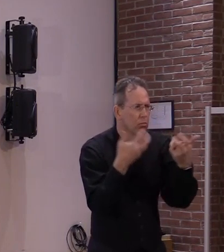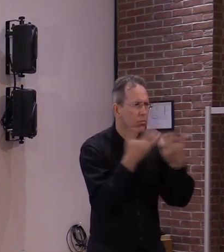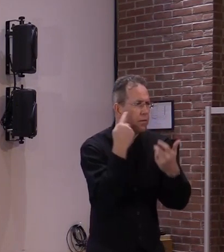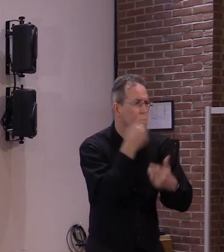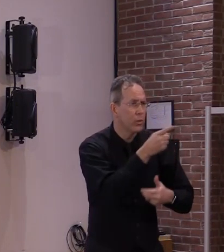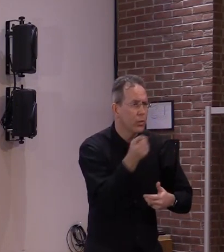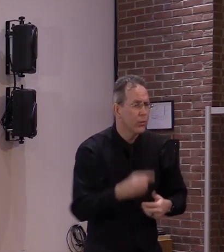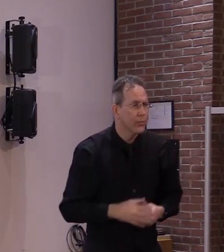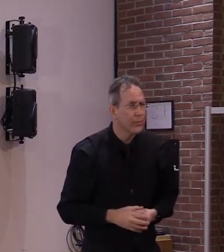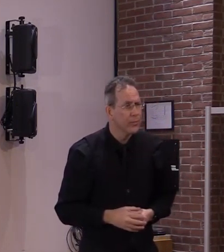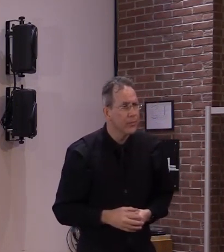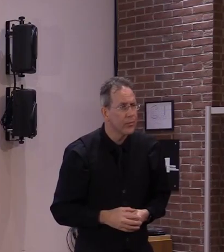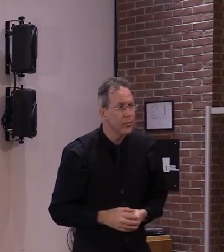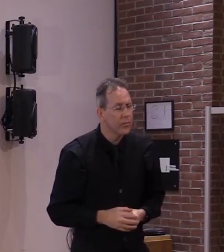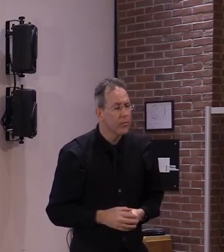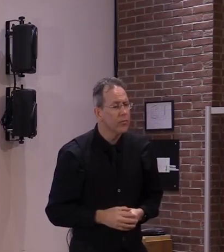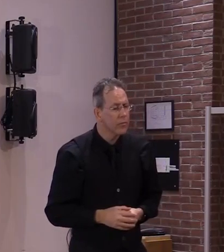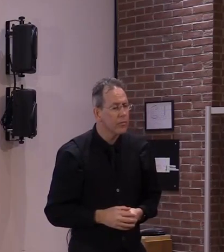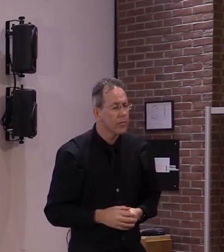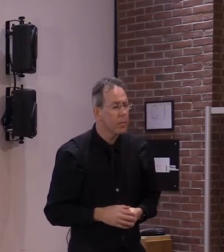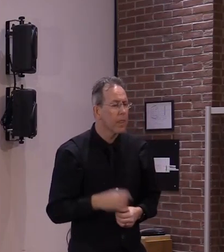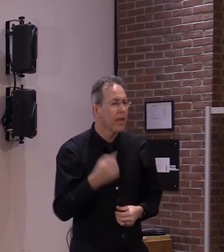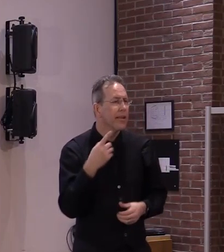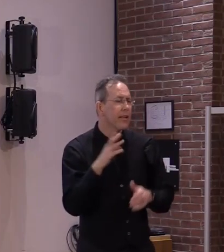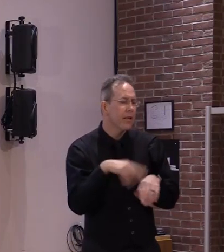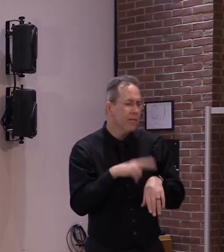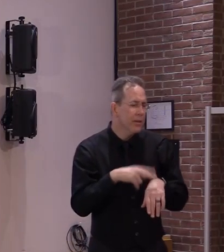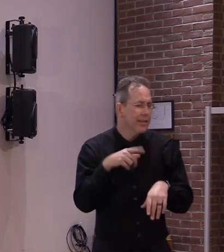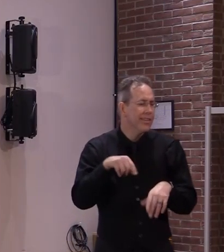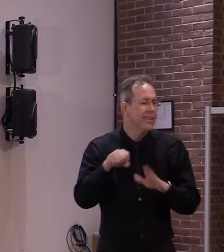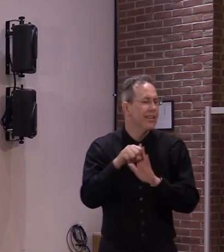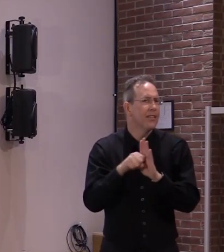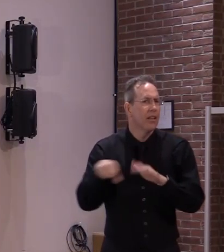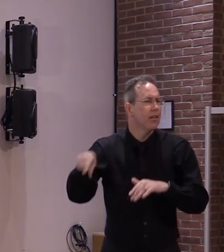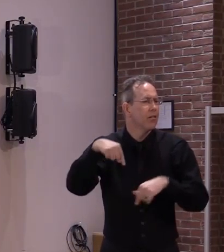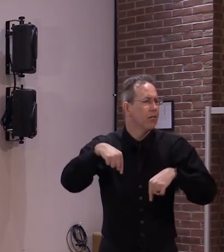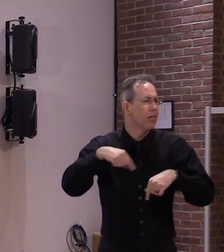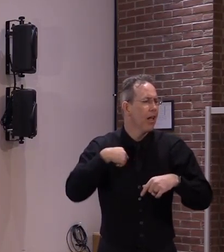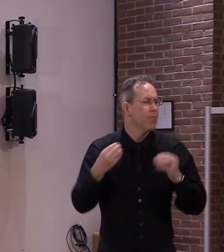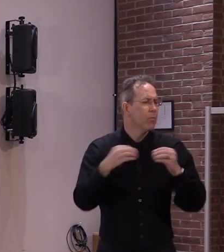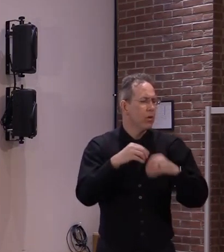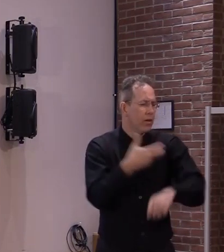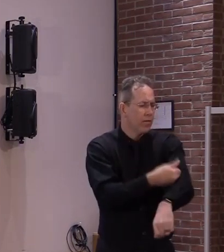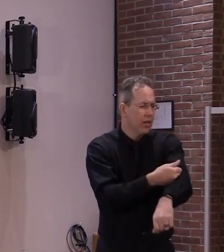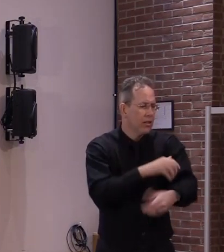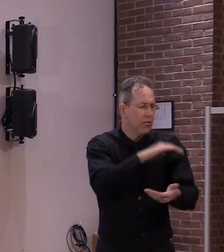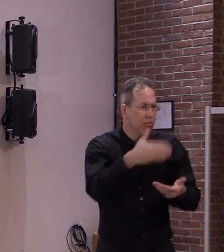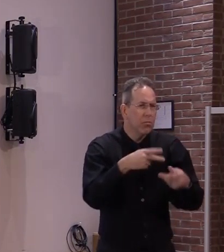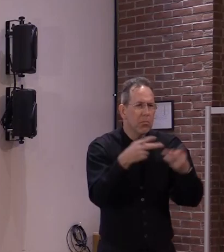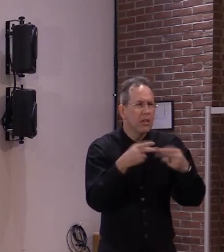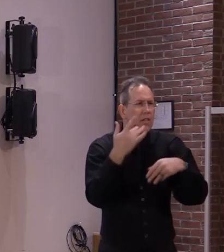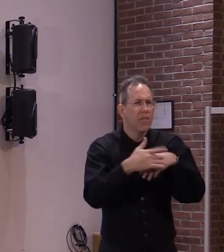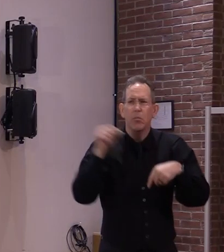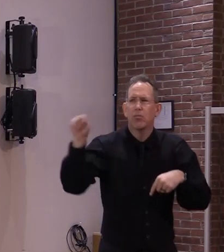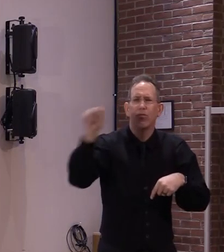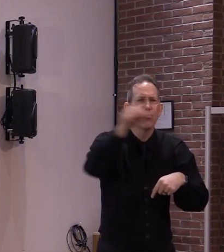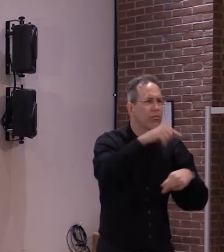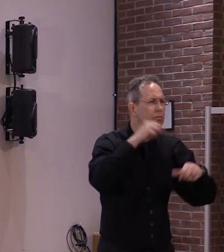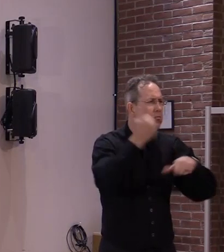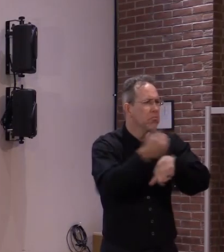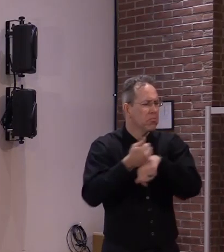the most sort of coverage in Vermont with available clinics. But I urge all